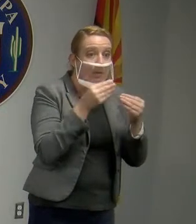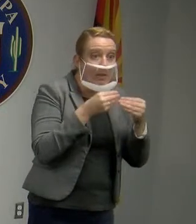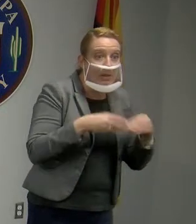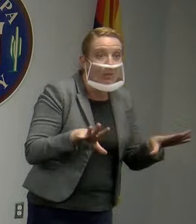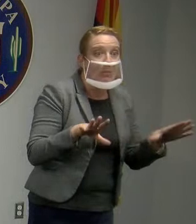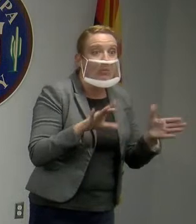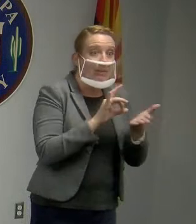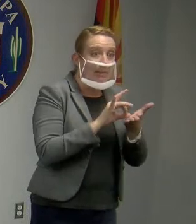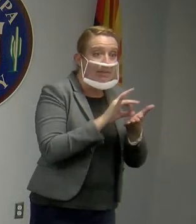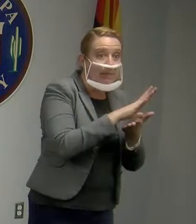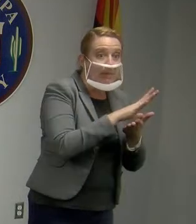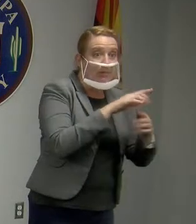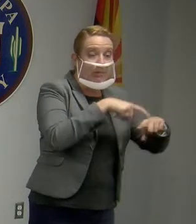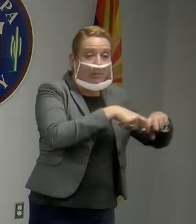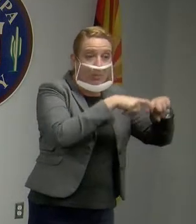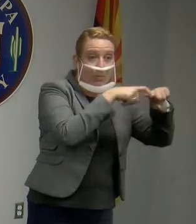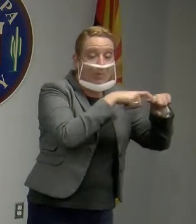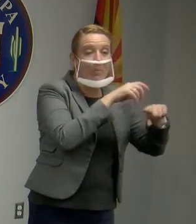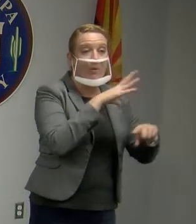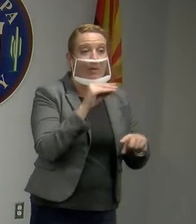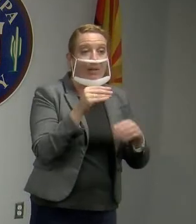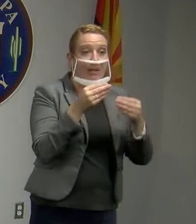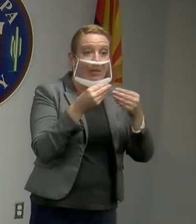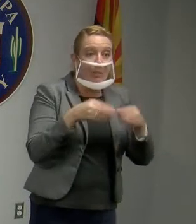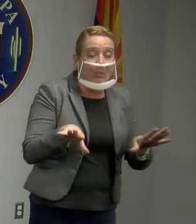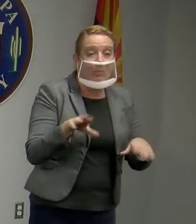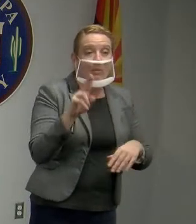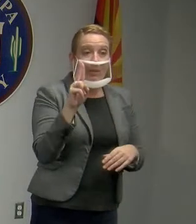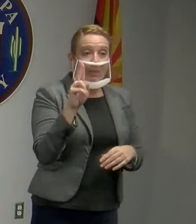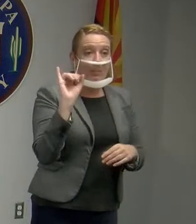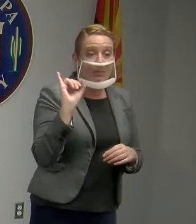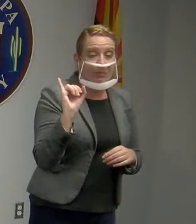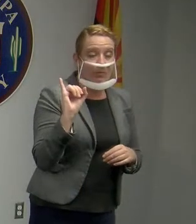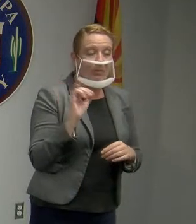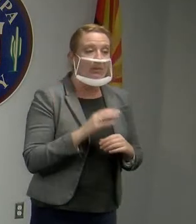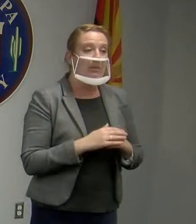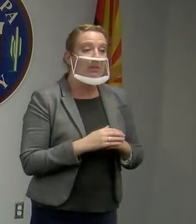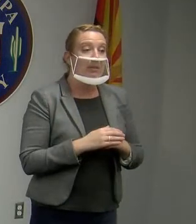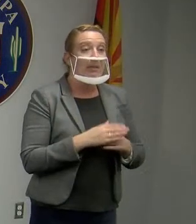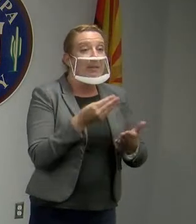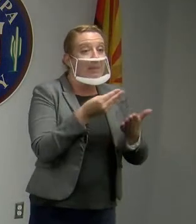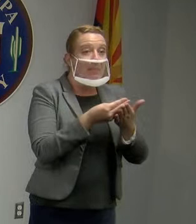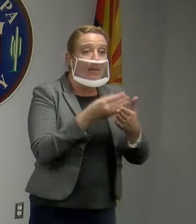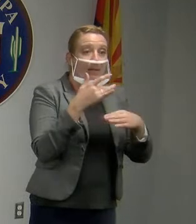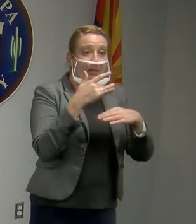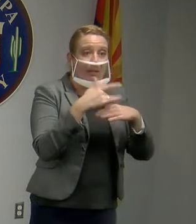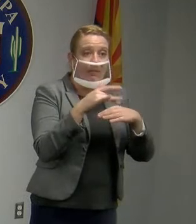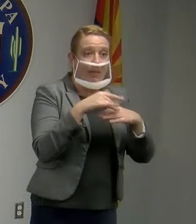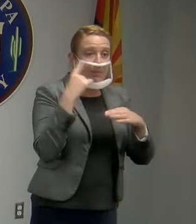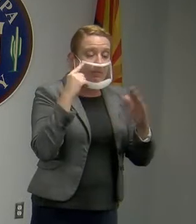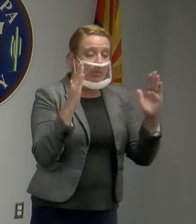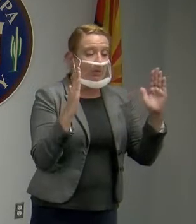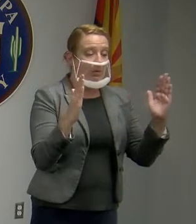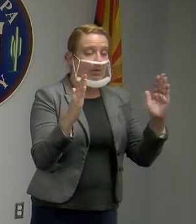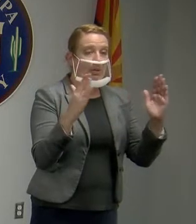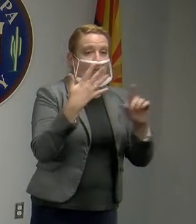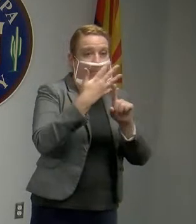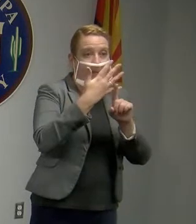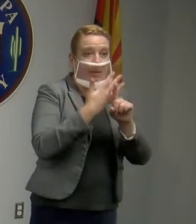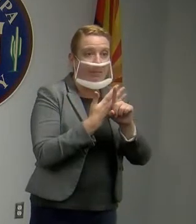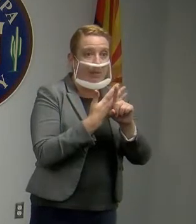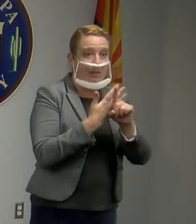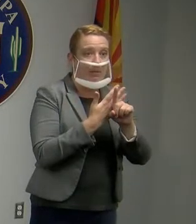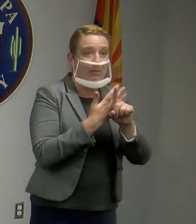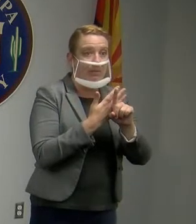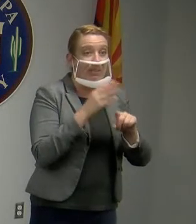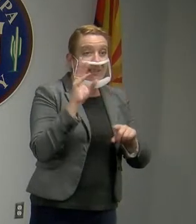assistance. So the funds are only going to be available for 5 months, and it's a lot of money in a 5-month period. We're going to have to be spending at a